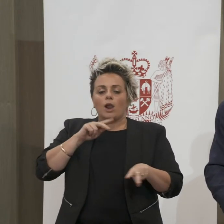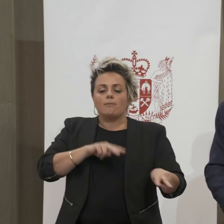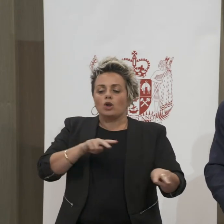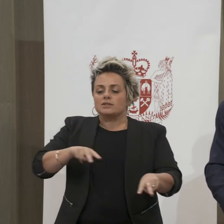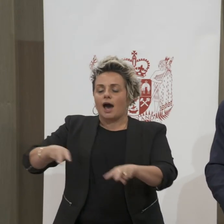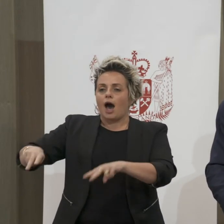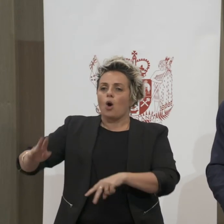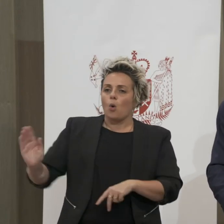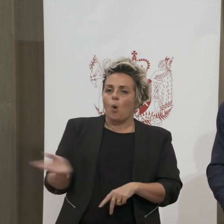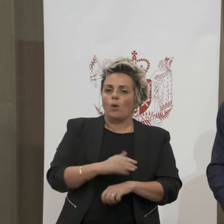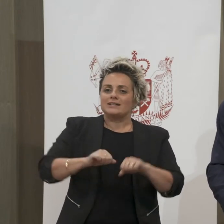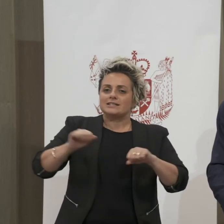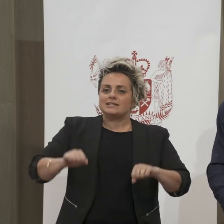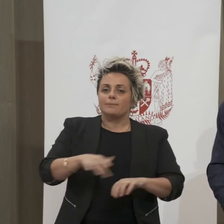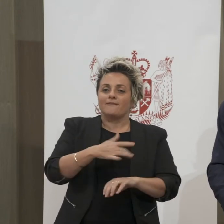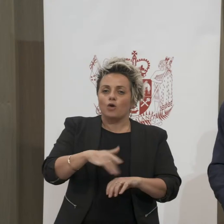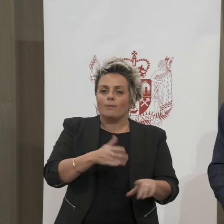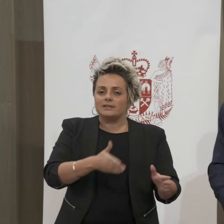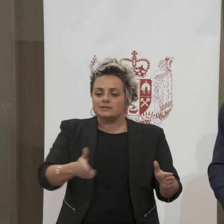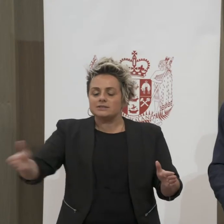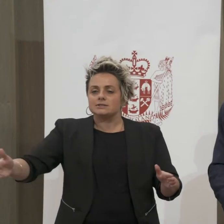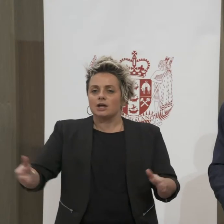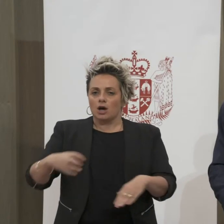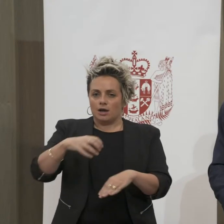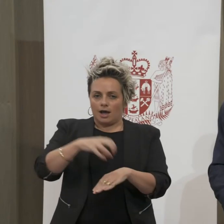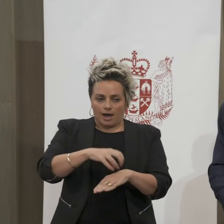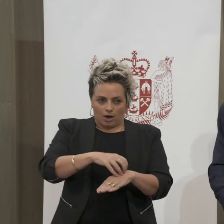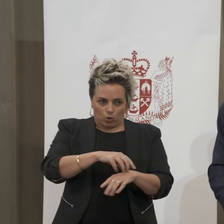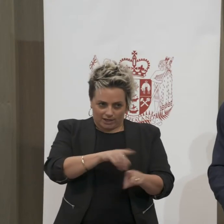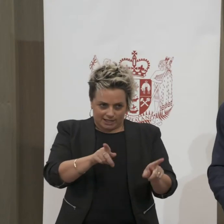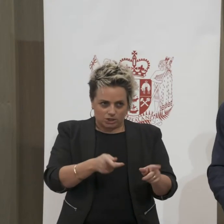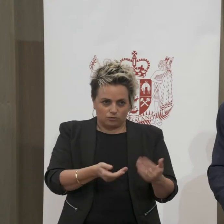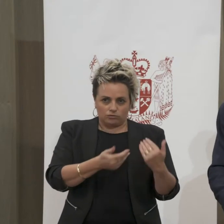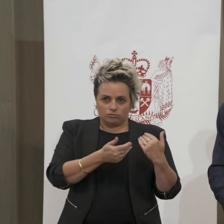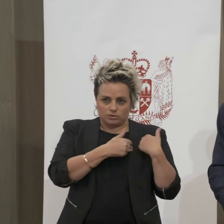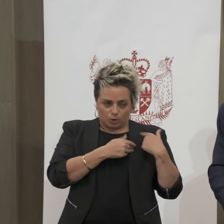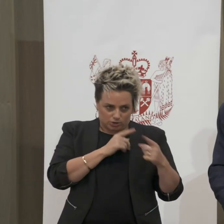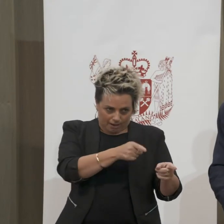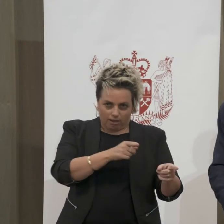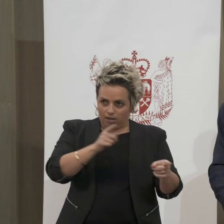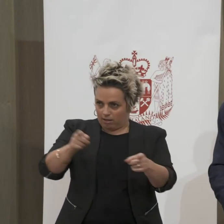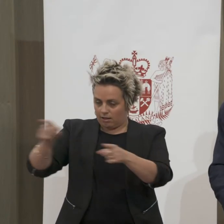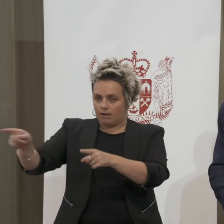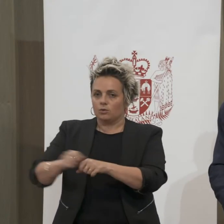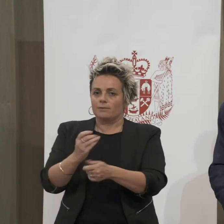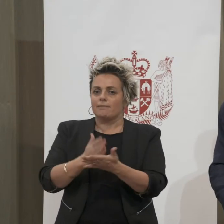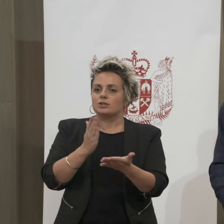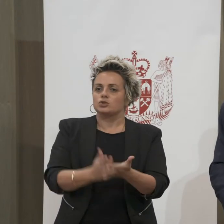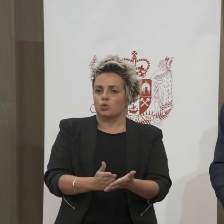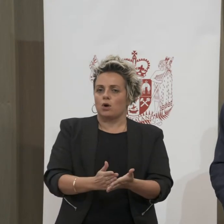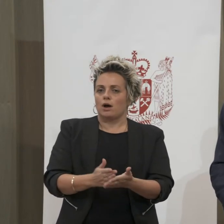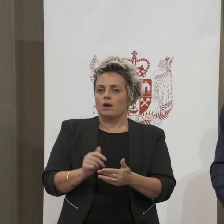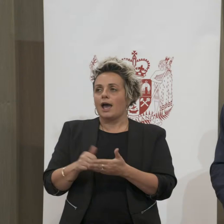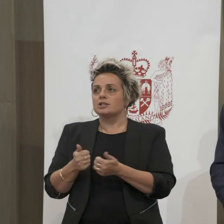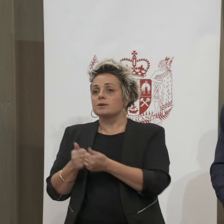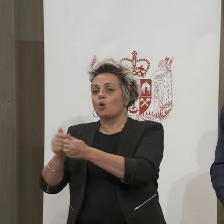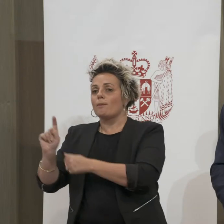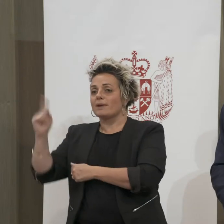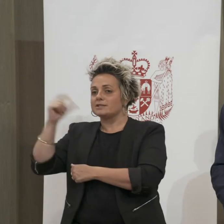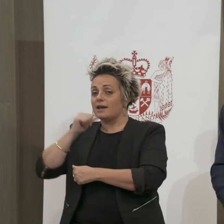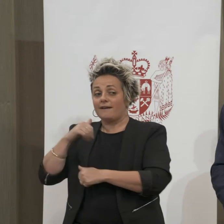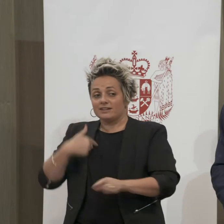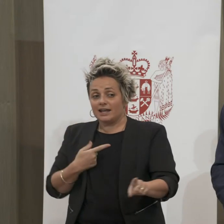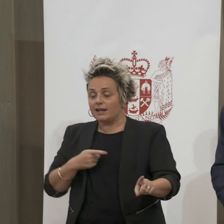overall system performance, hold organisations to account for delivery, and support the Minister to intervene where